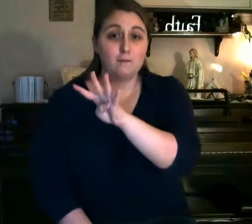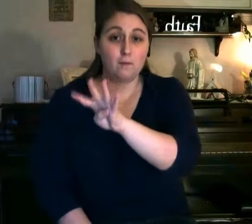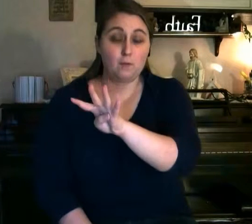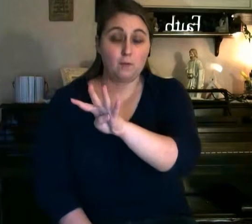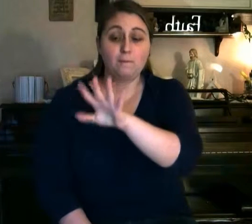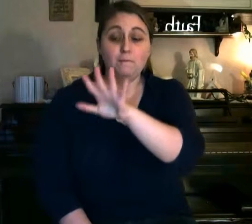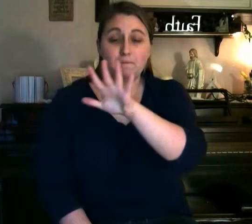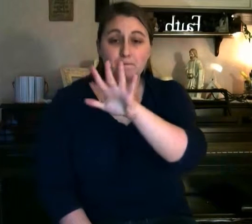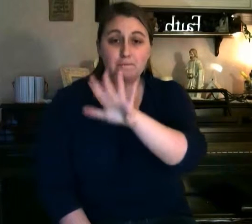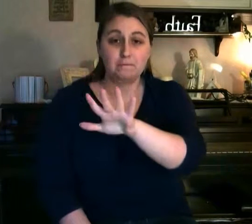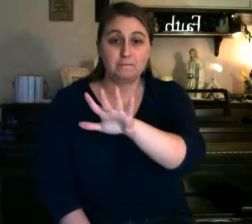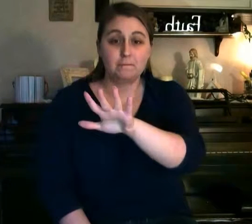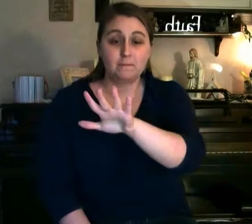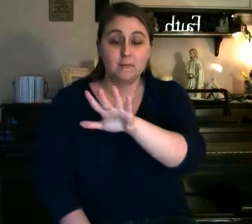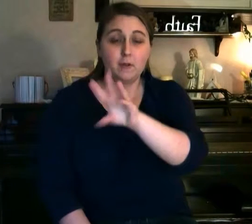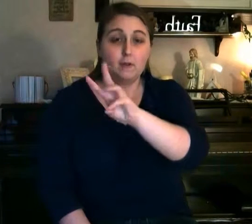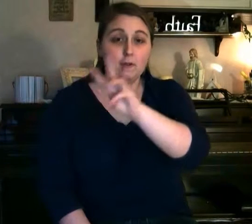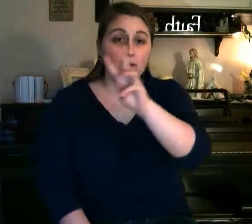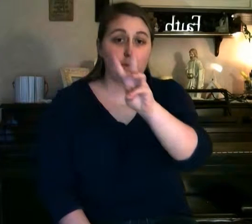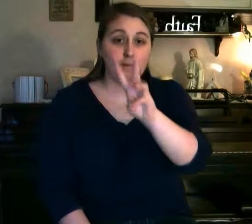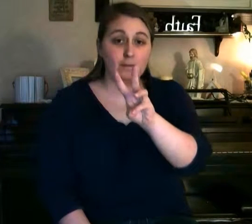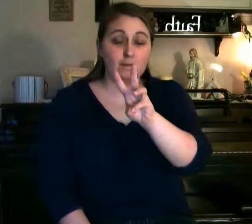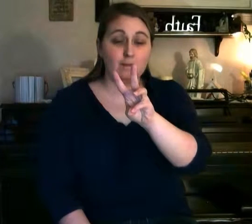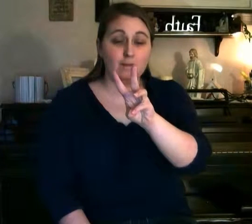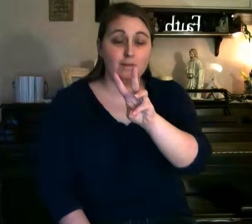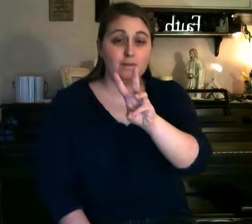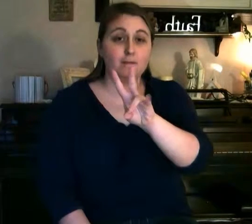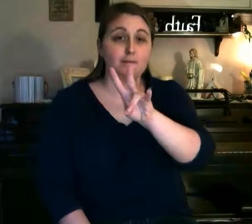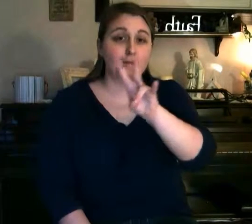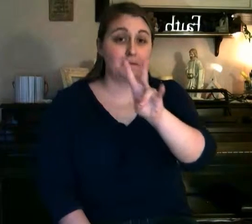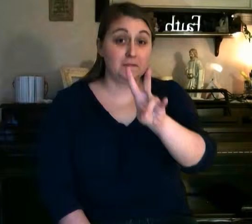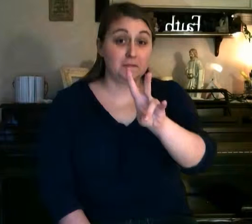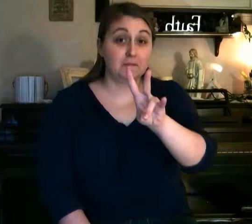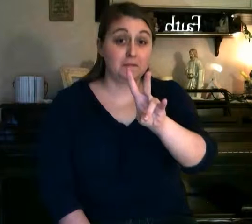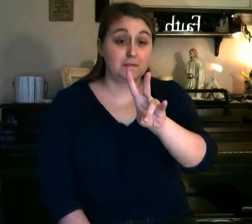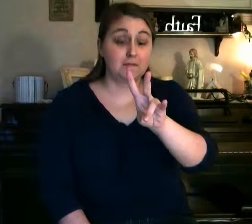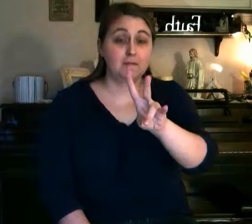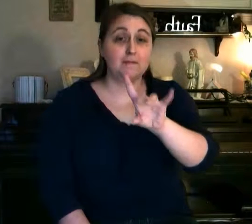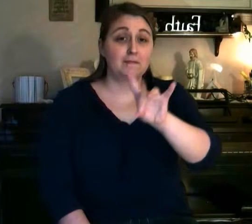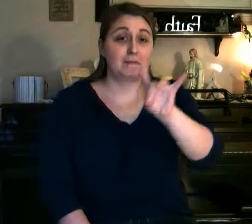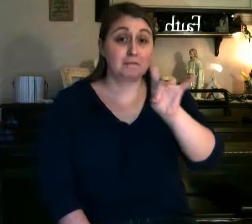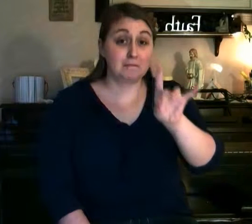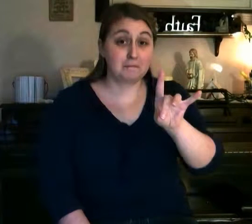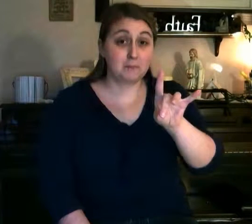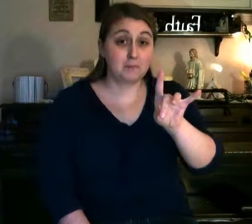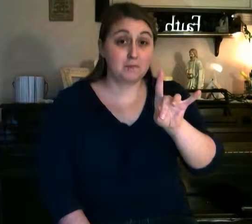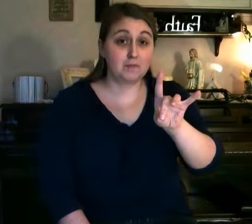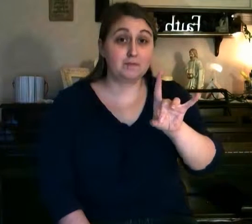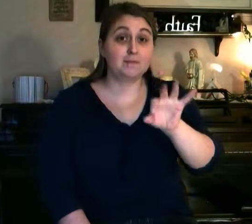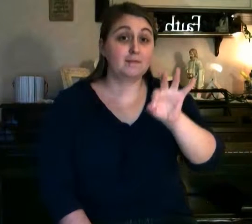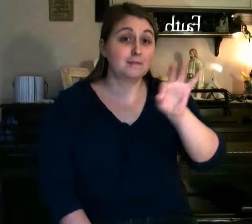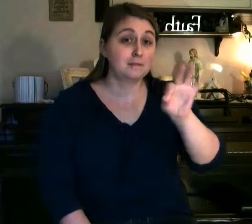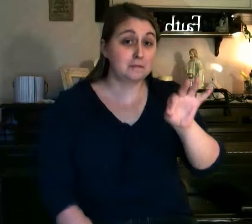4, 5, 6, 7, 8,